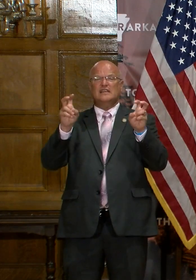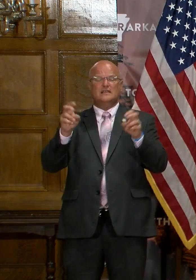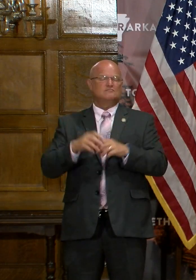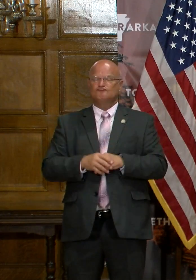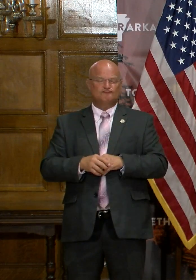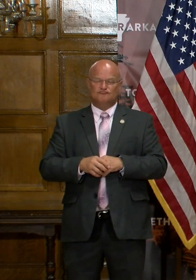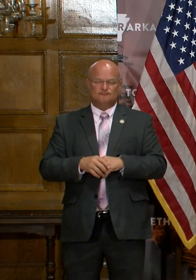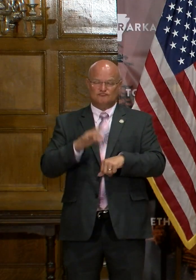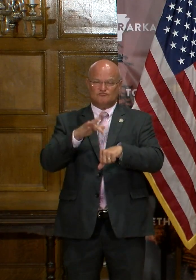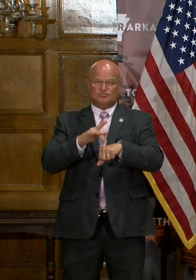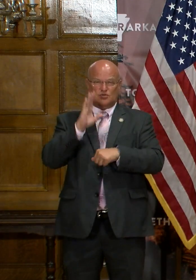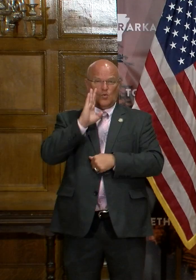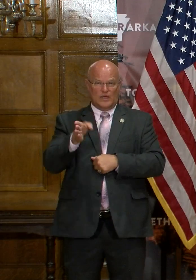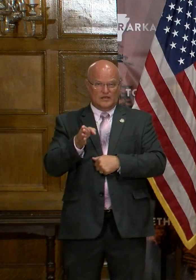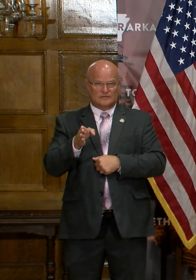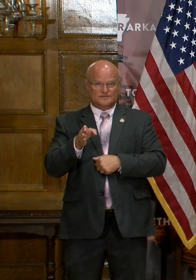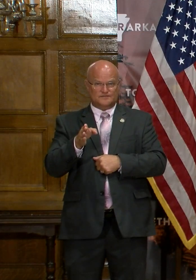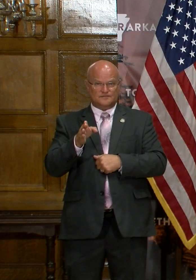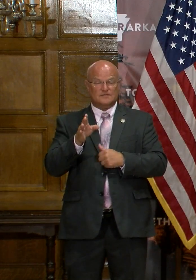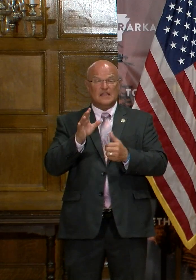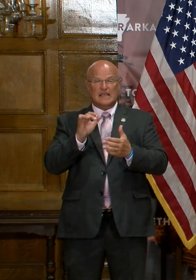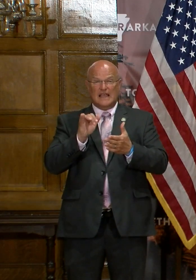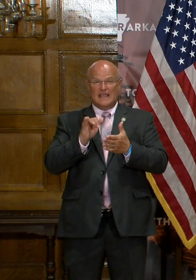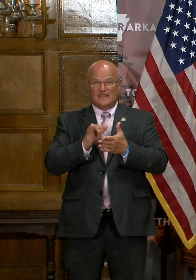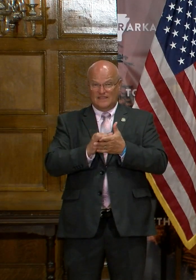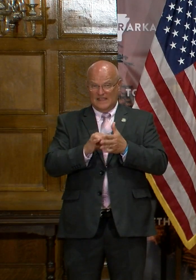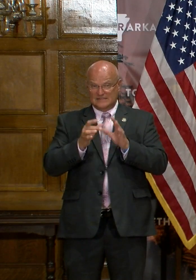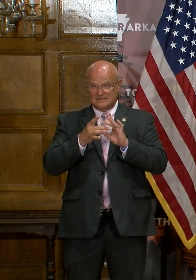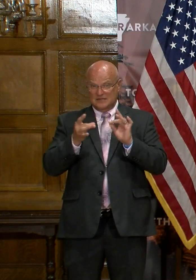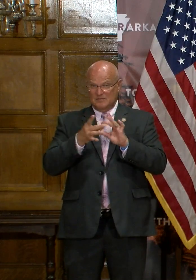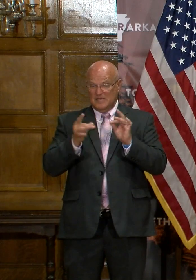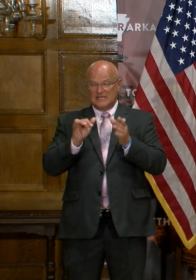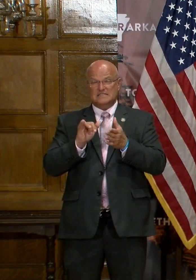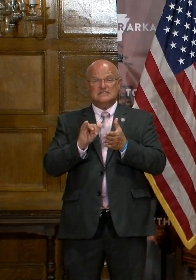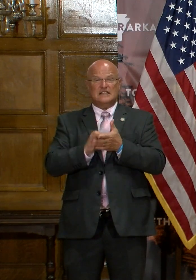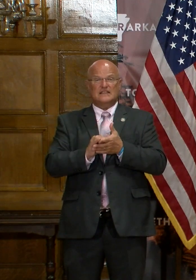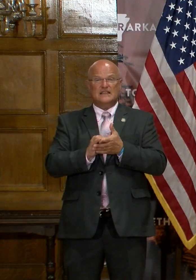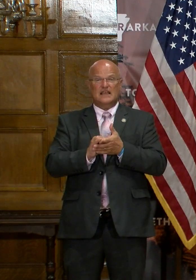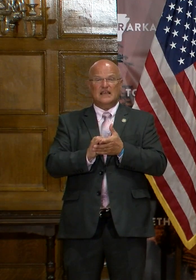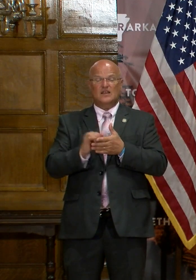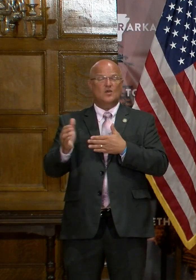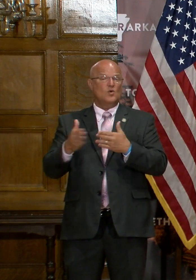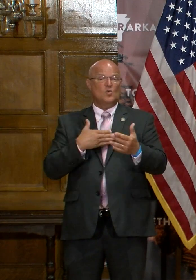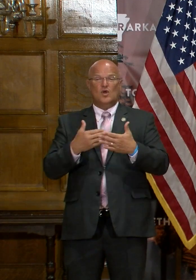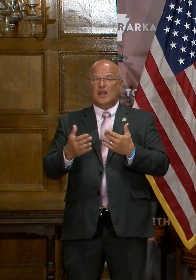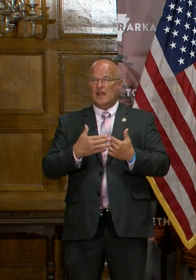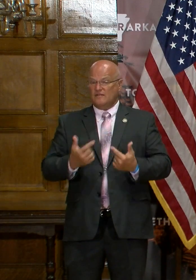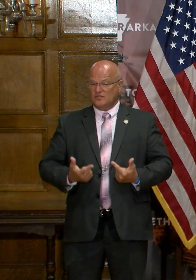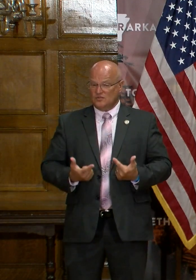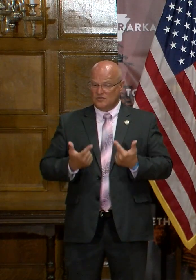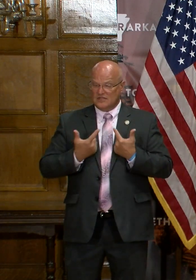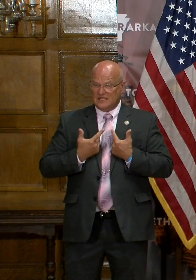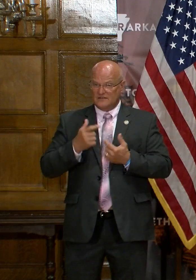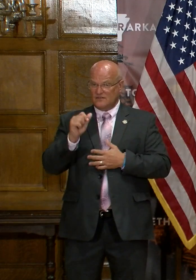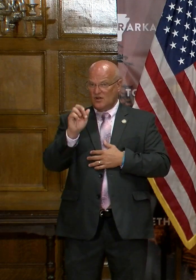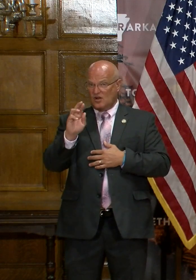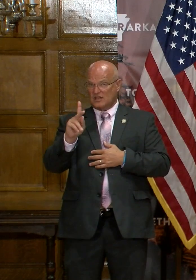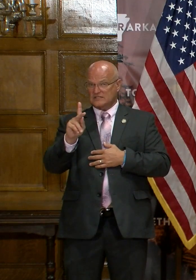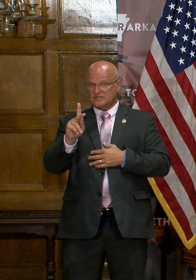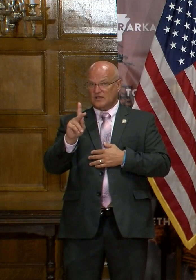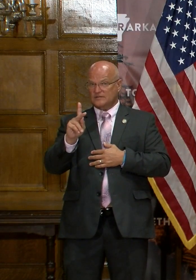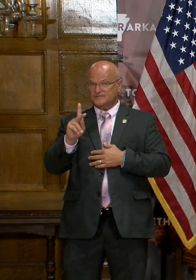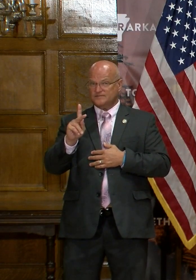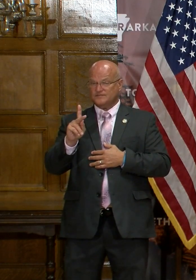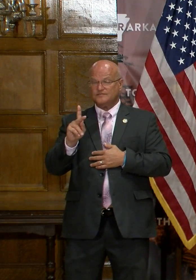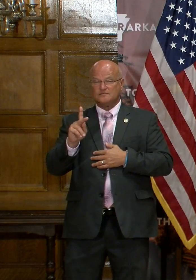touch us here. That is, to me, the message is that wherever you are in Arkansas, and